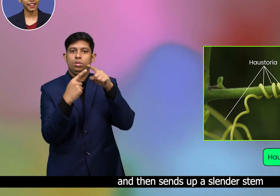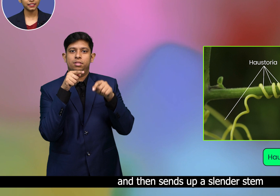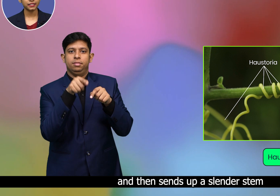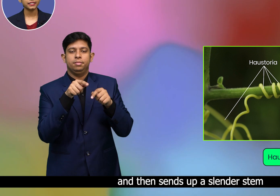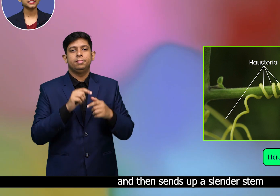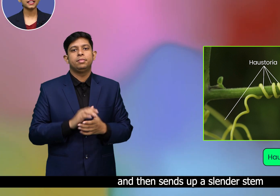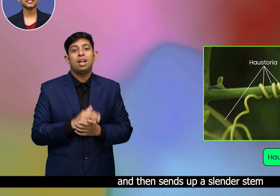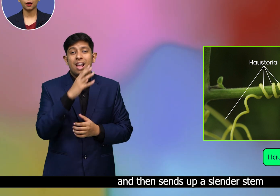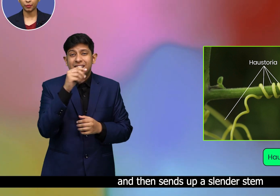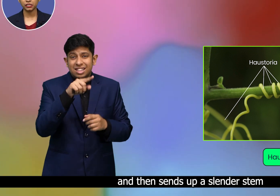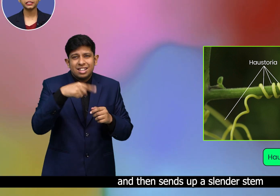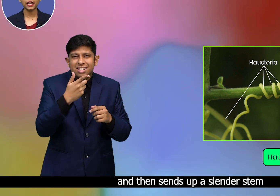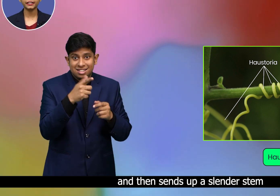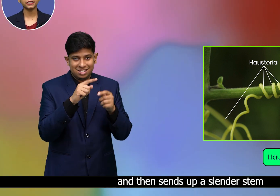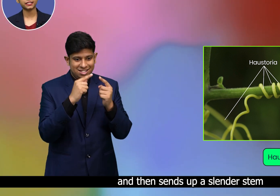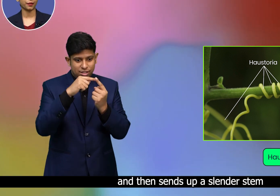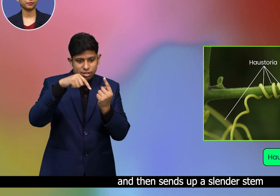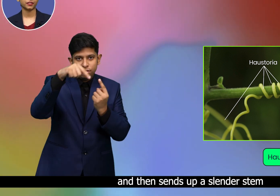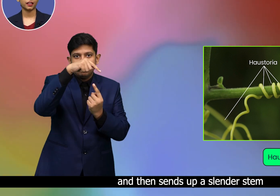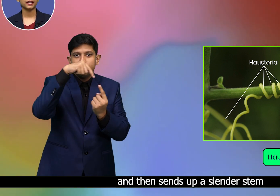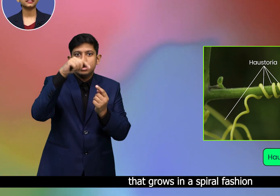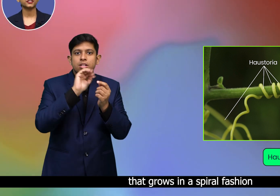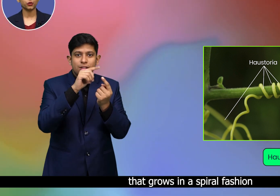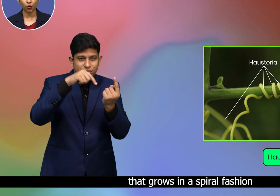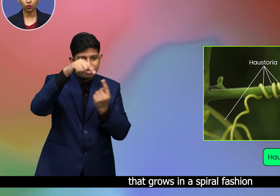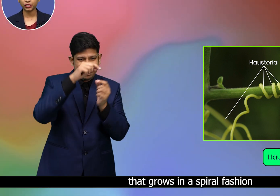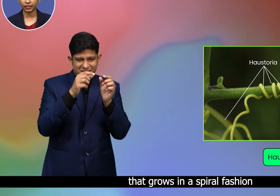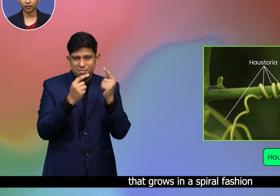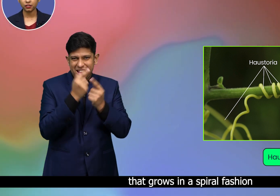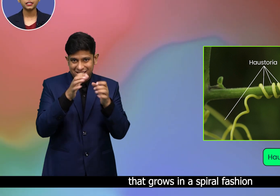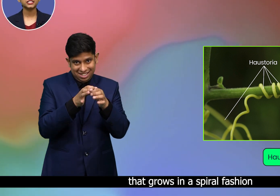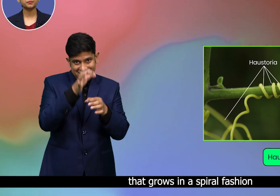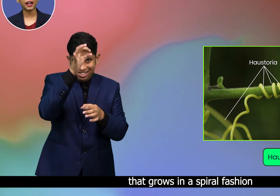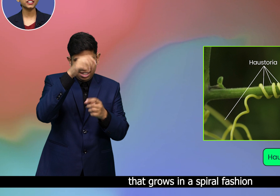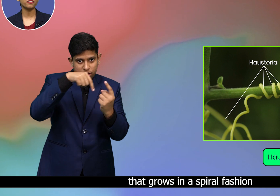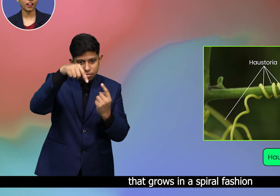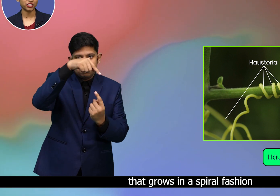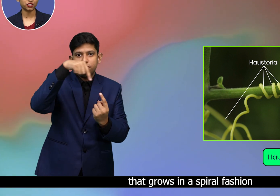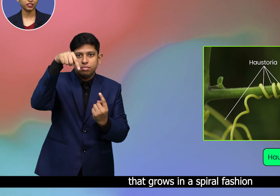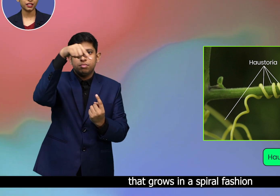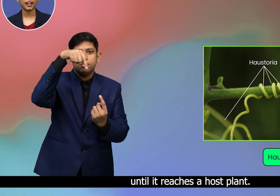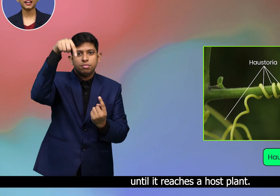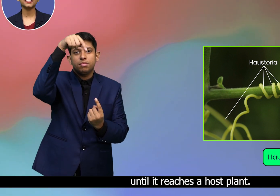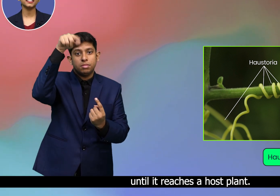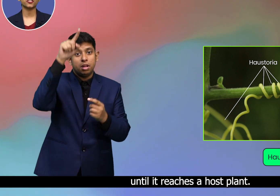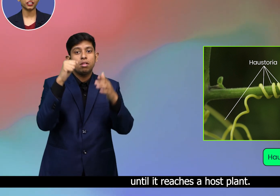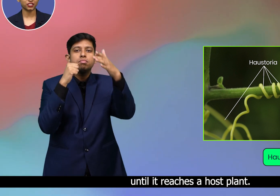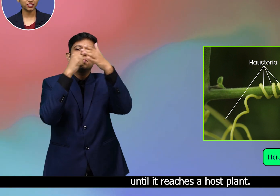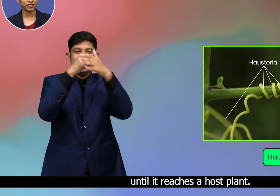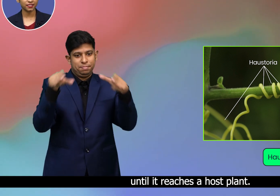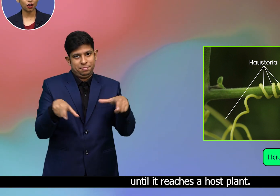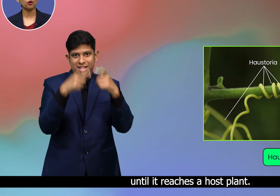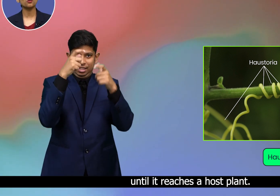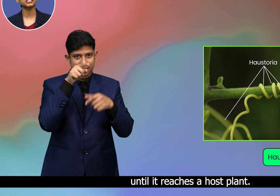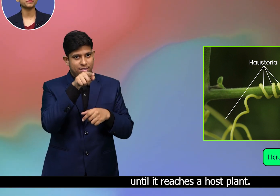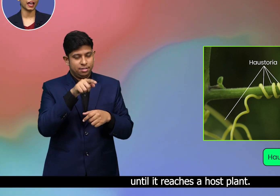and then sends up a slender stem that grows in a spiral fashion until it